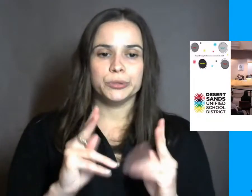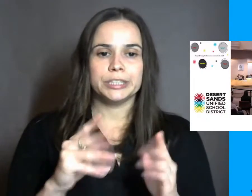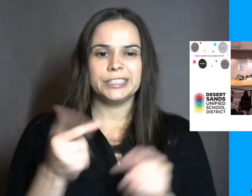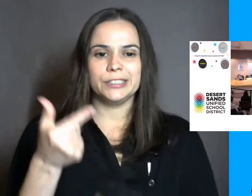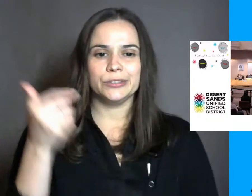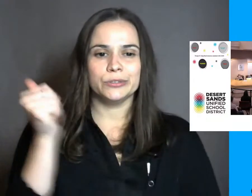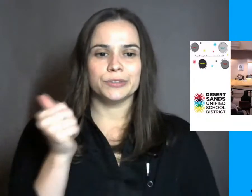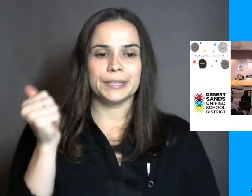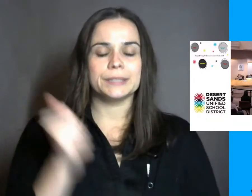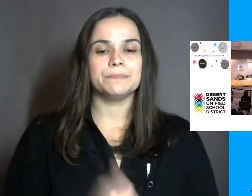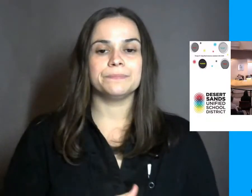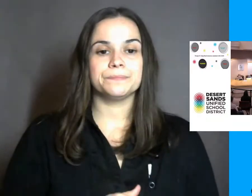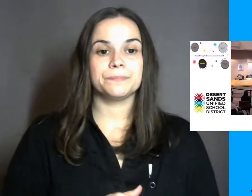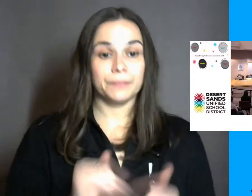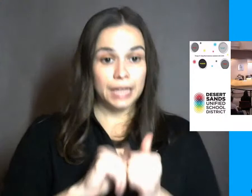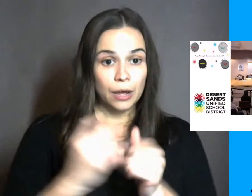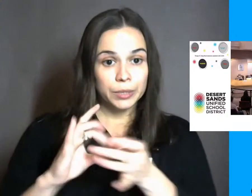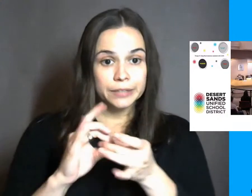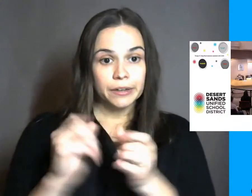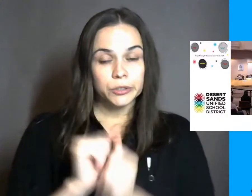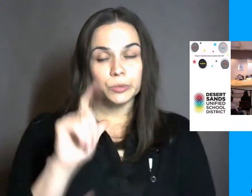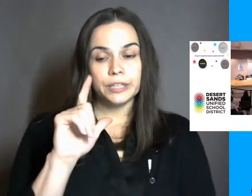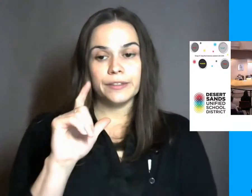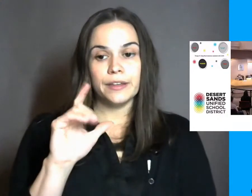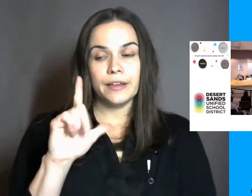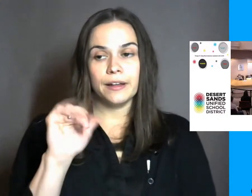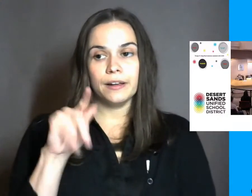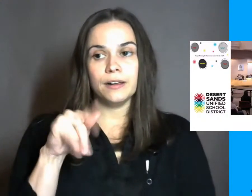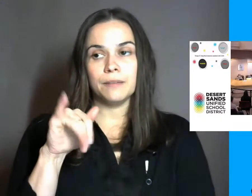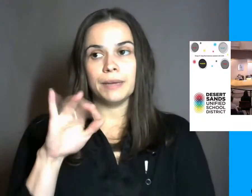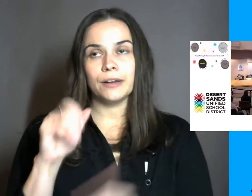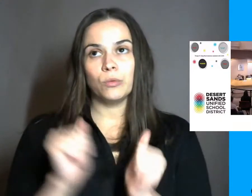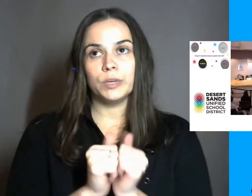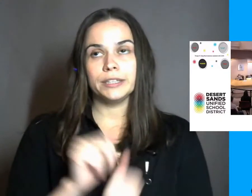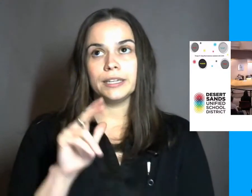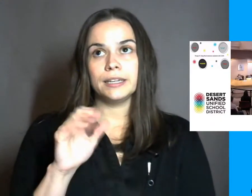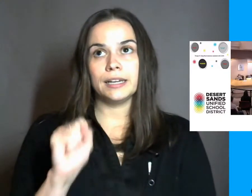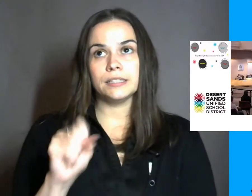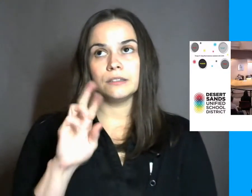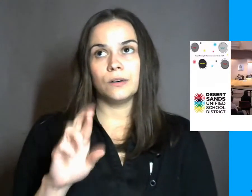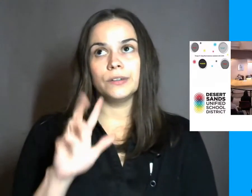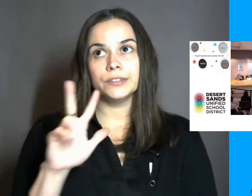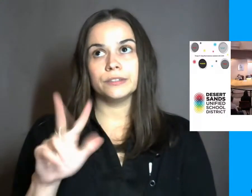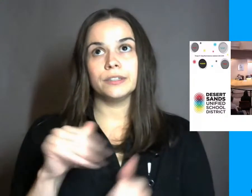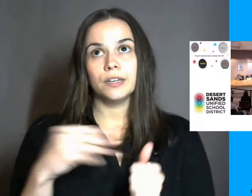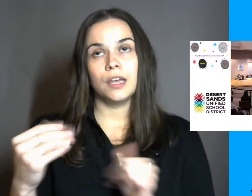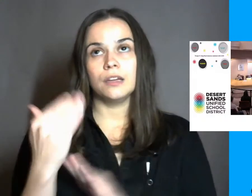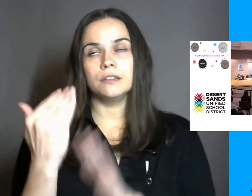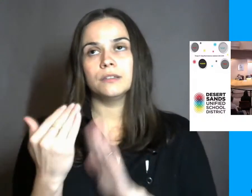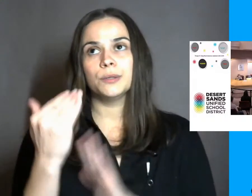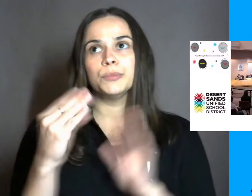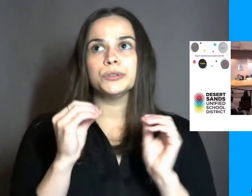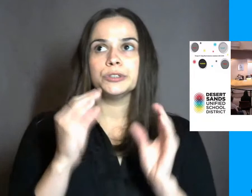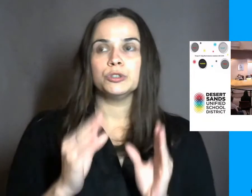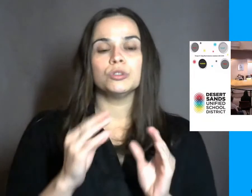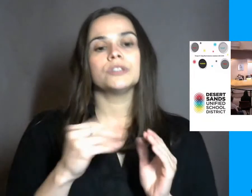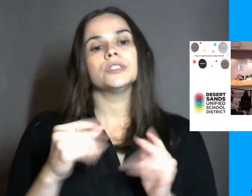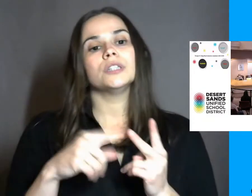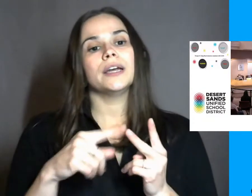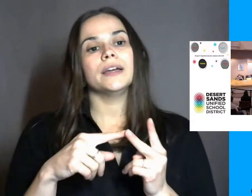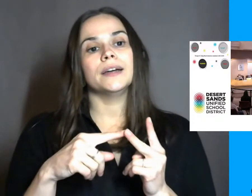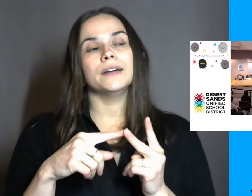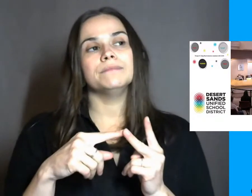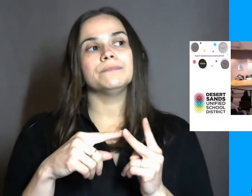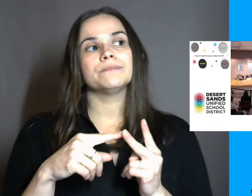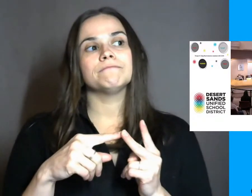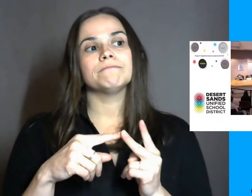the connections of the LCAP with ESSER 3, and how in-person instruction and expanded learning opportunity priorities